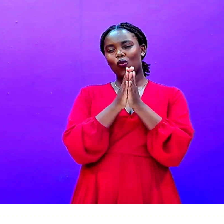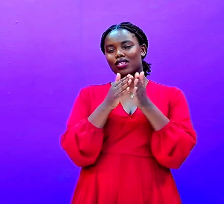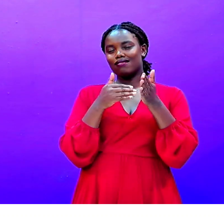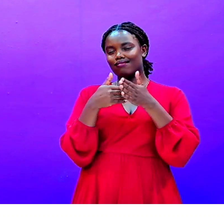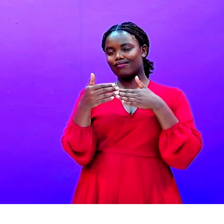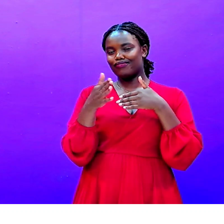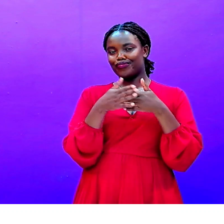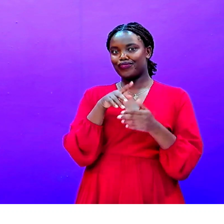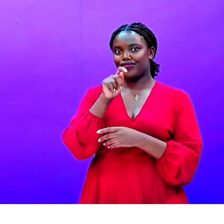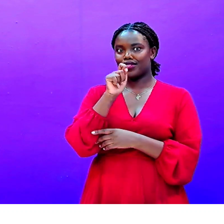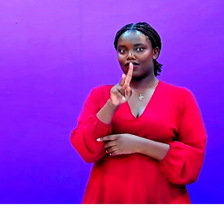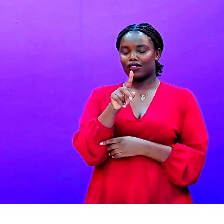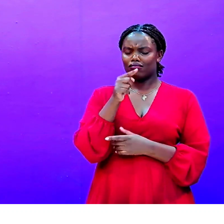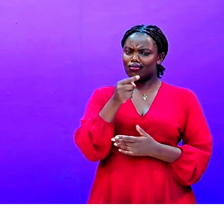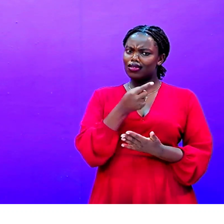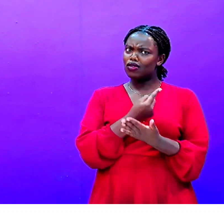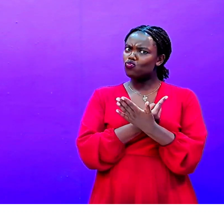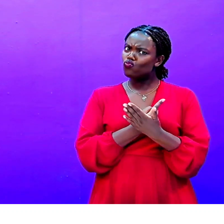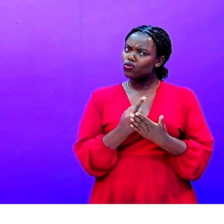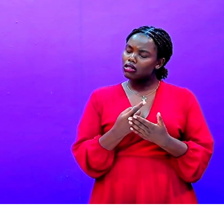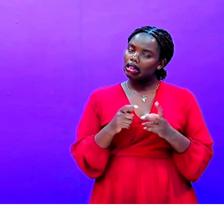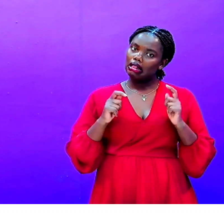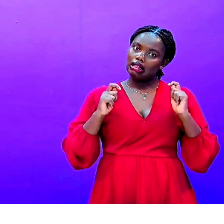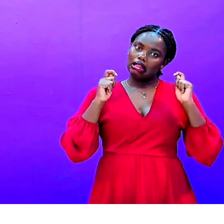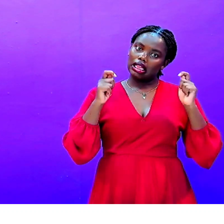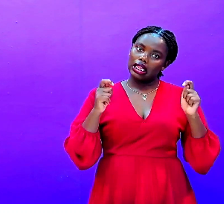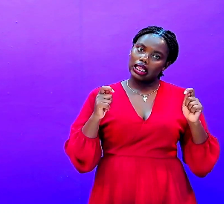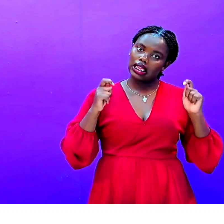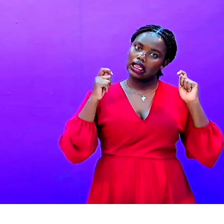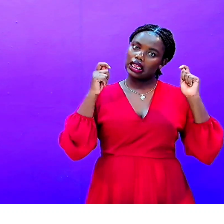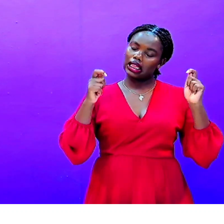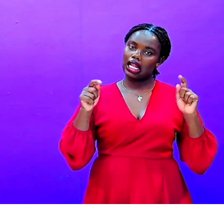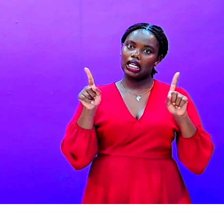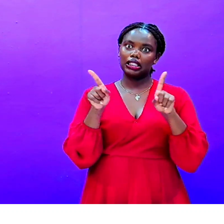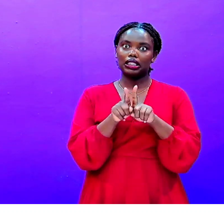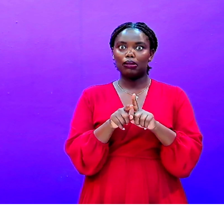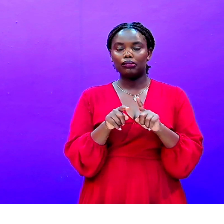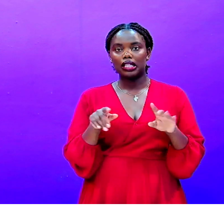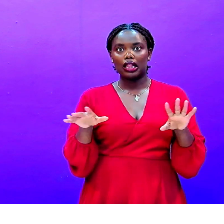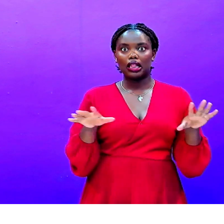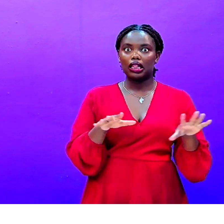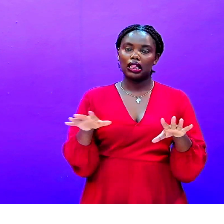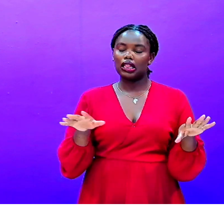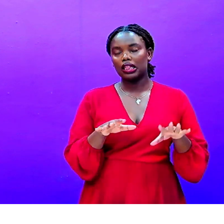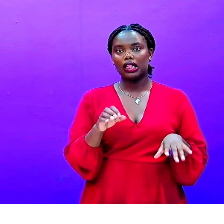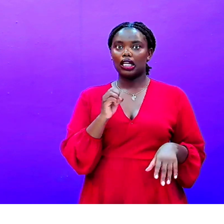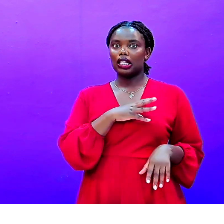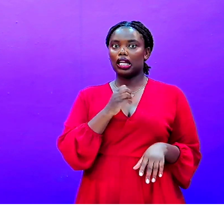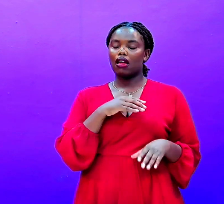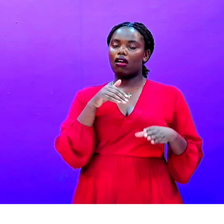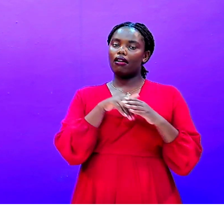joining us here at Science TV. This week, it has happened a lot of things, a lot of